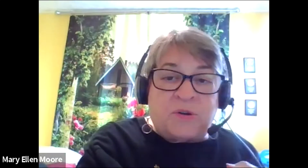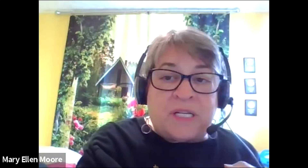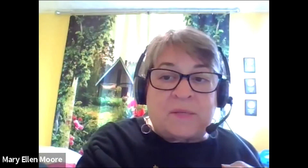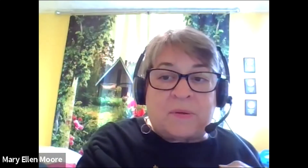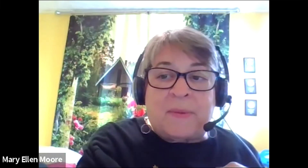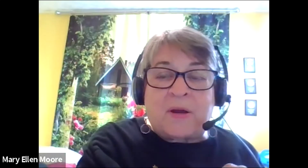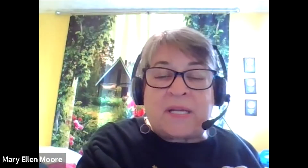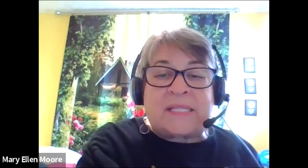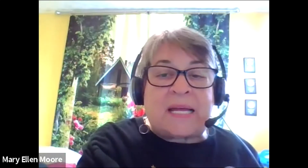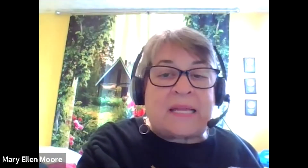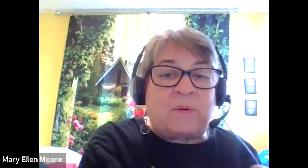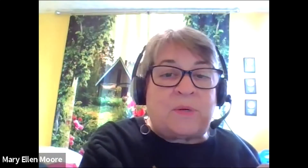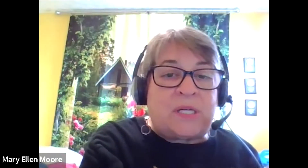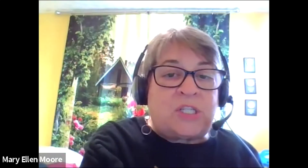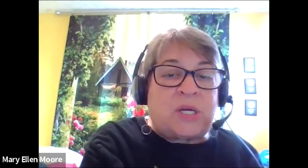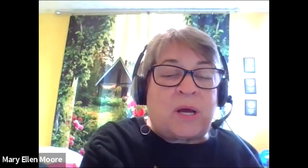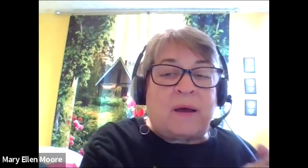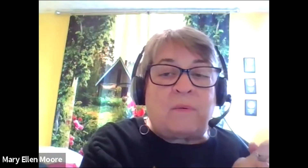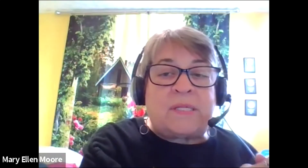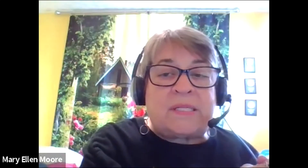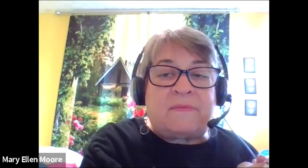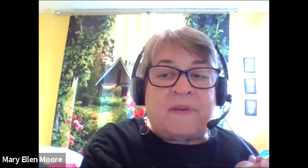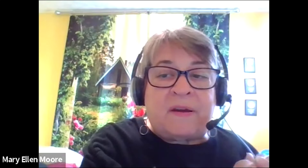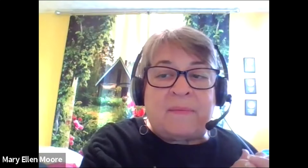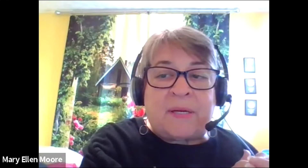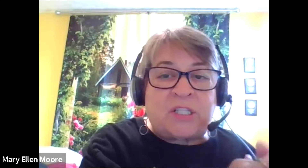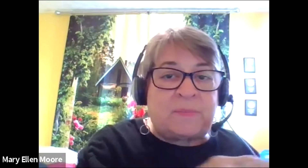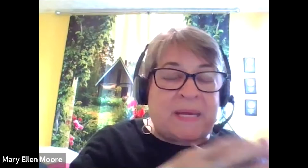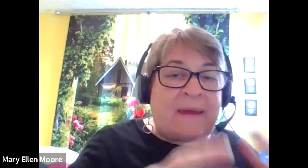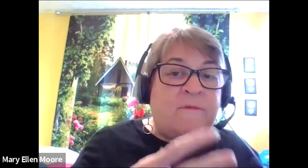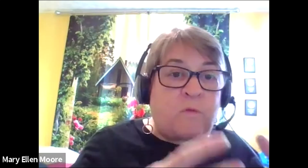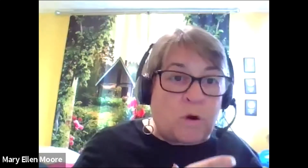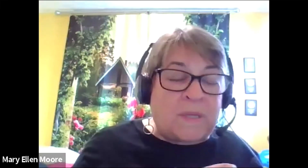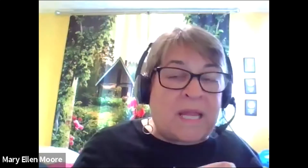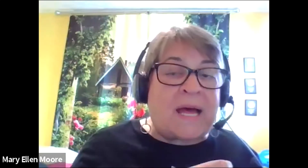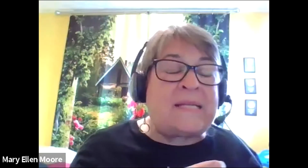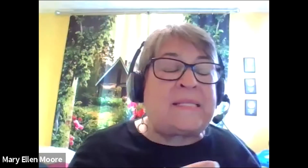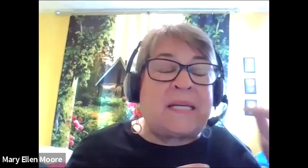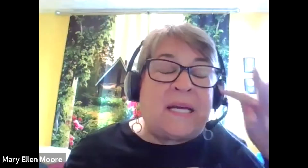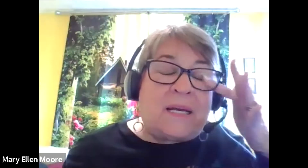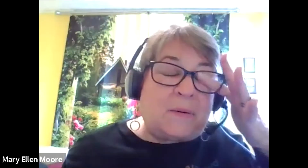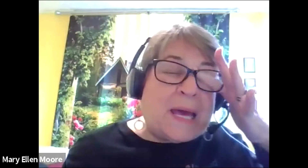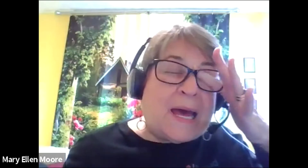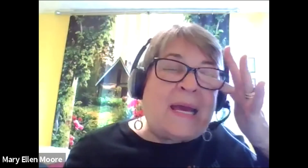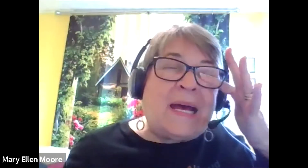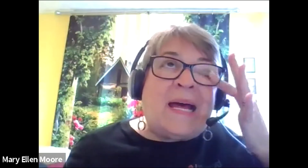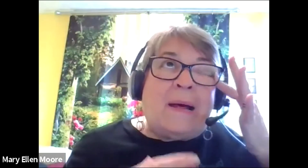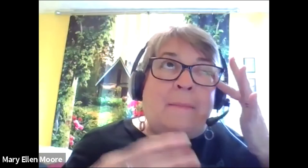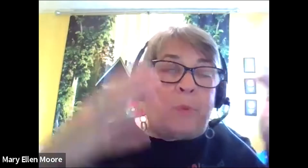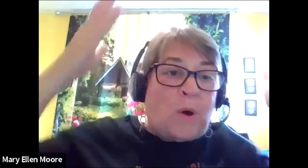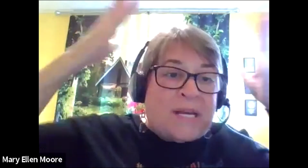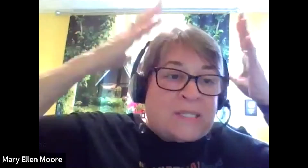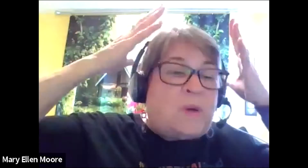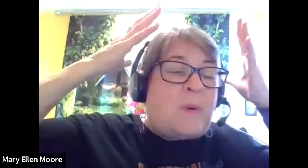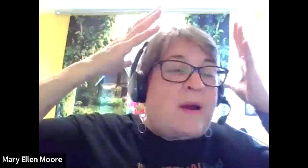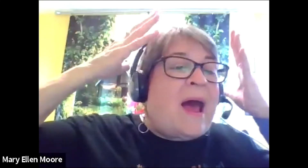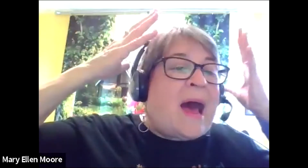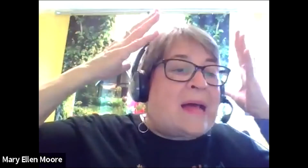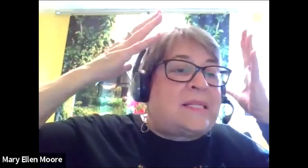1800s when American Sign Language was very much became formalized. Okay, boys would wear hats a